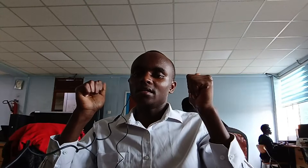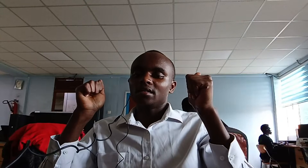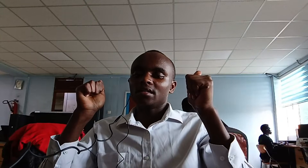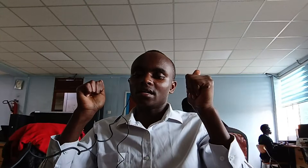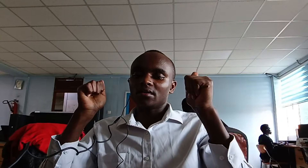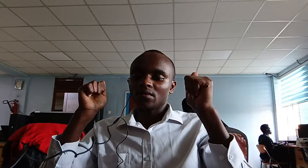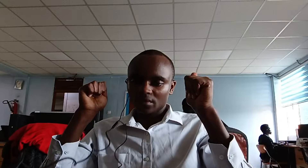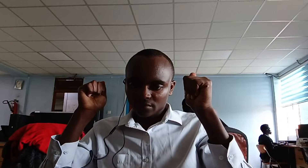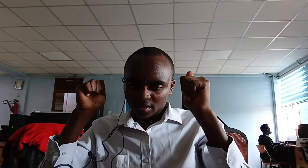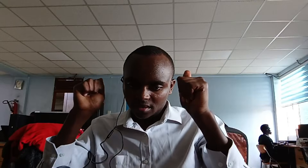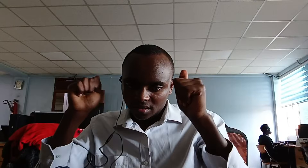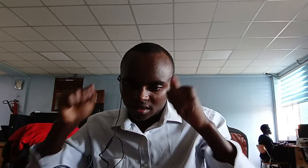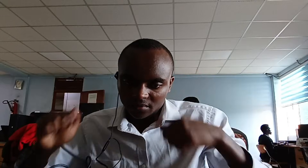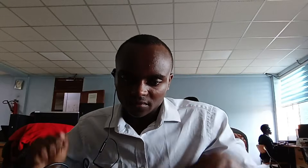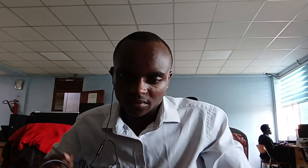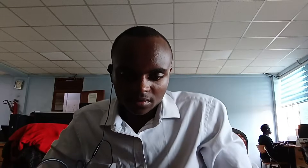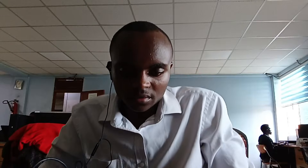yeah, we've got the sign for